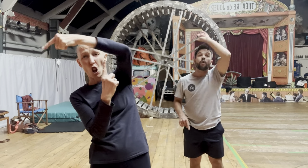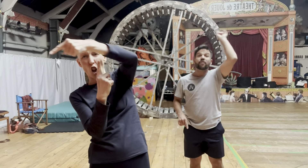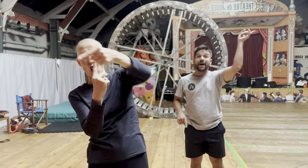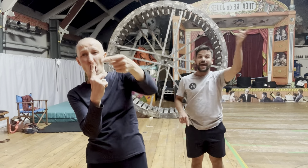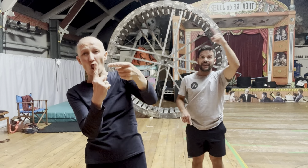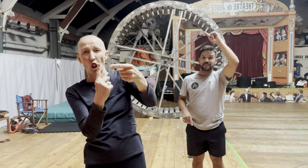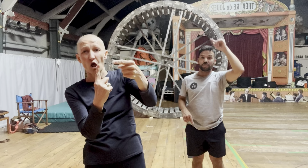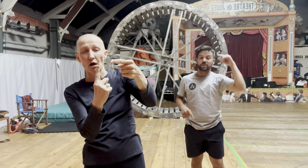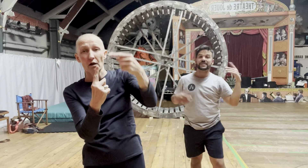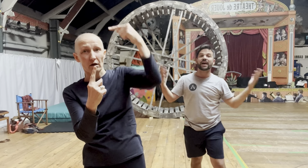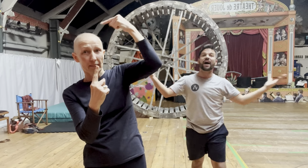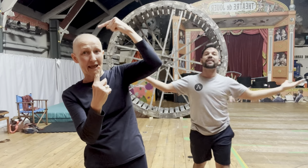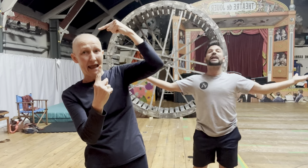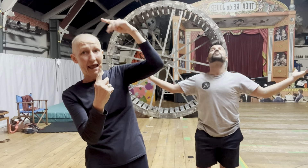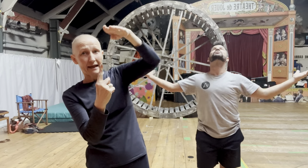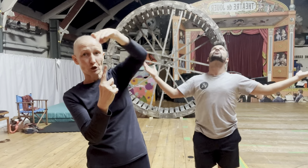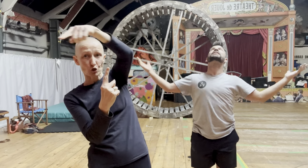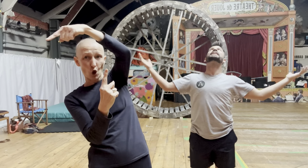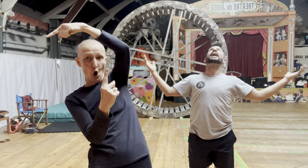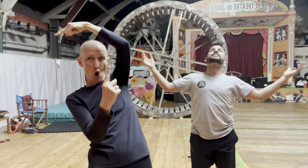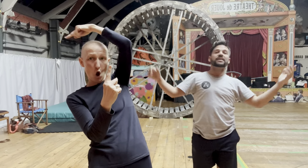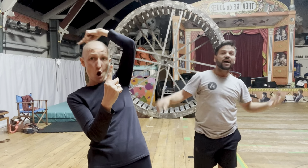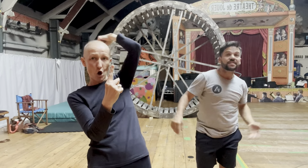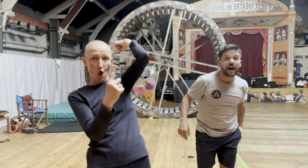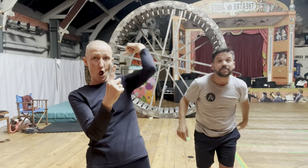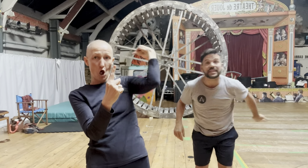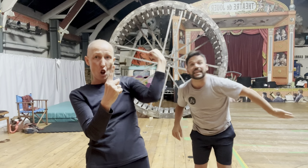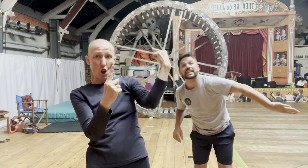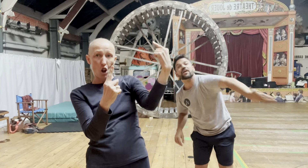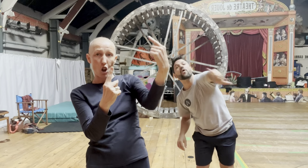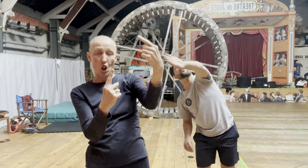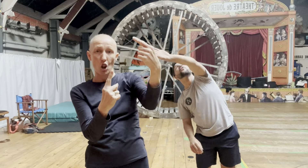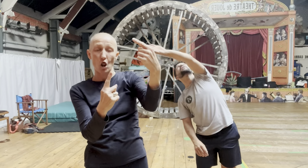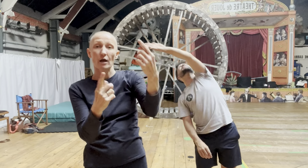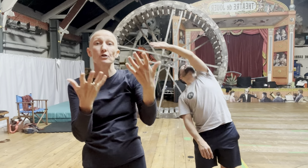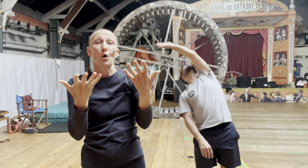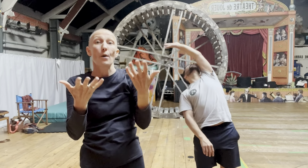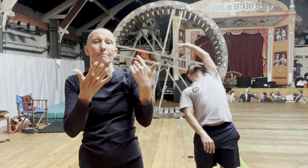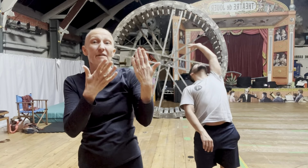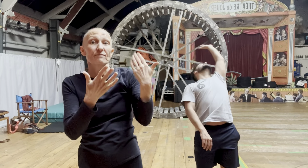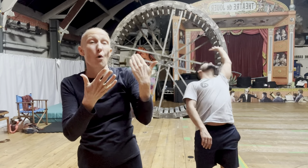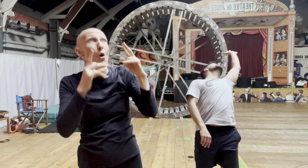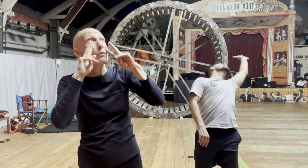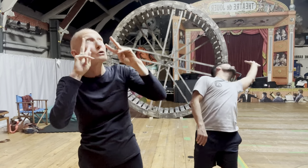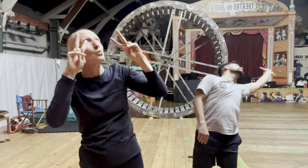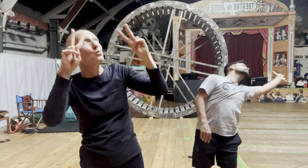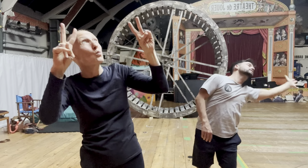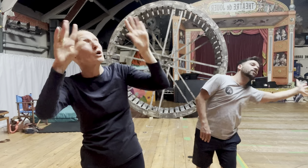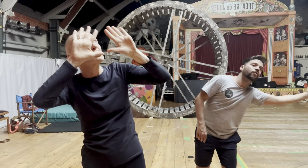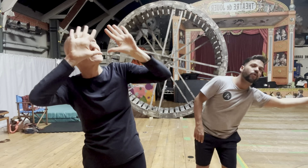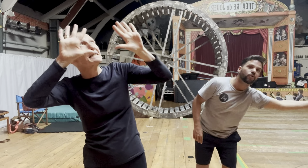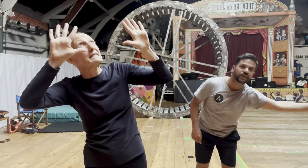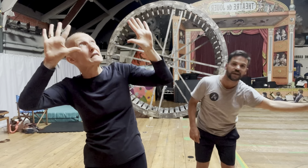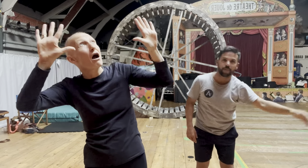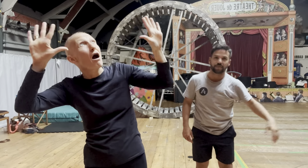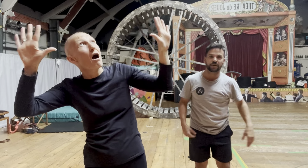over my head. So the sky that I was looking at, now I'm taking it all in by doing a big circle looking up.